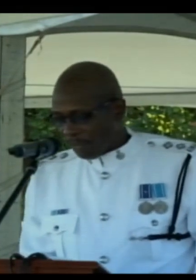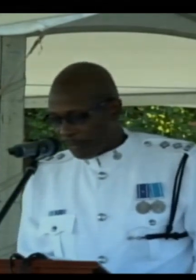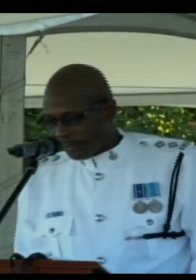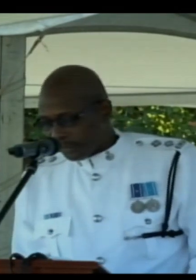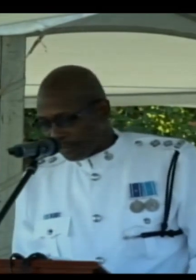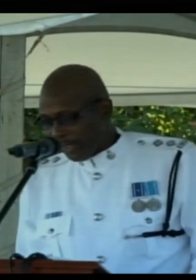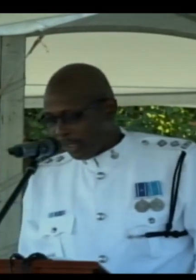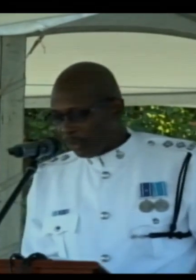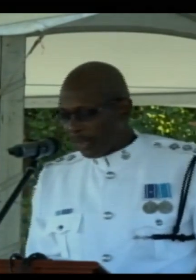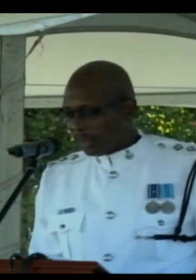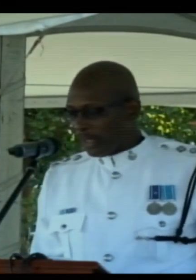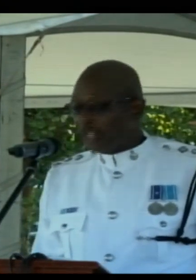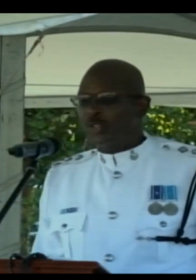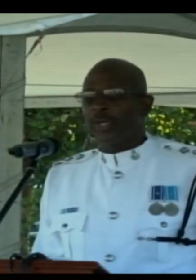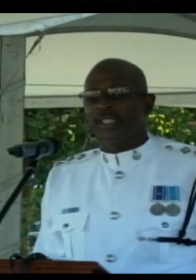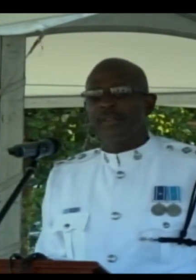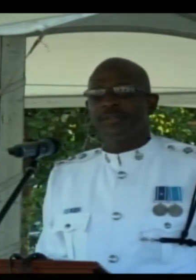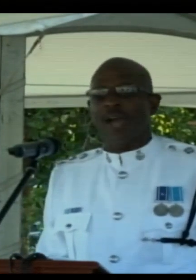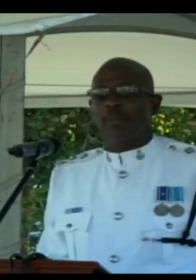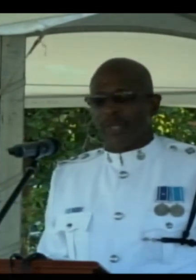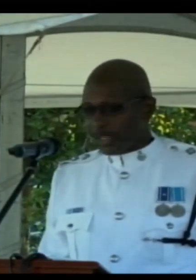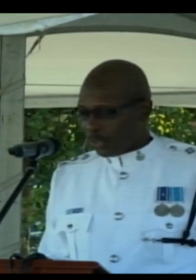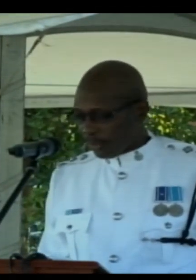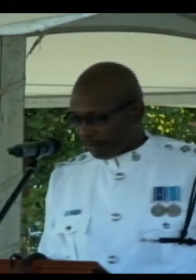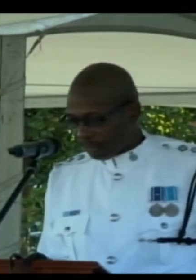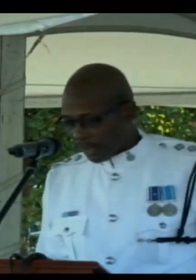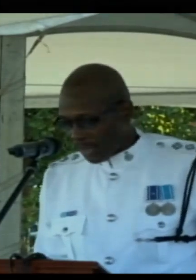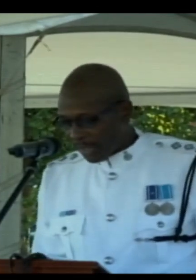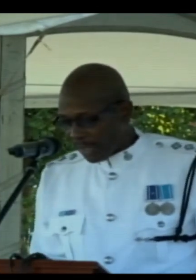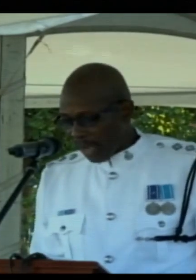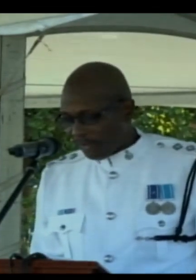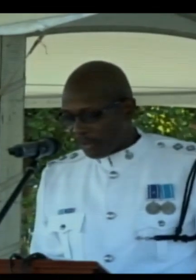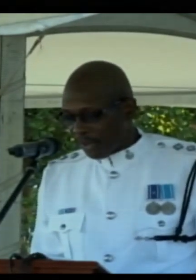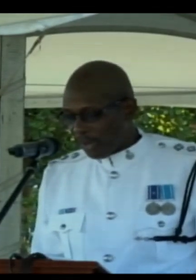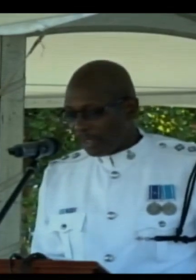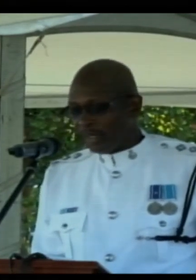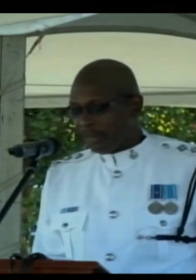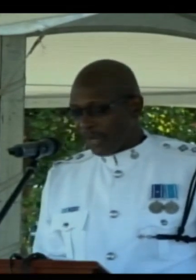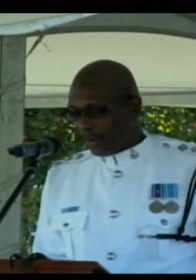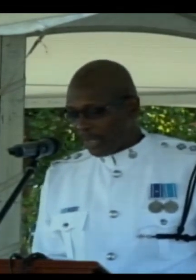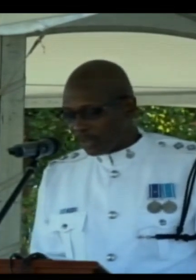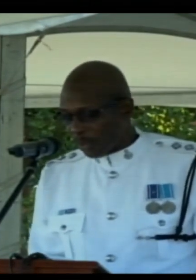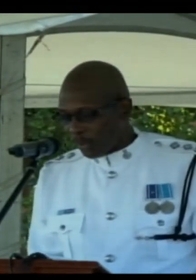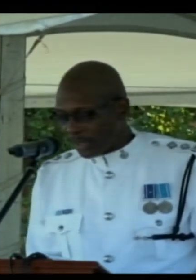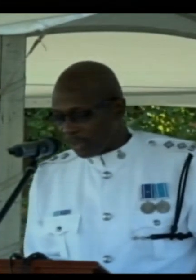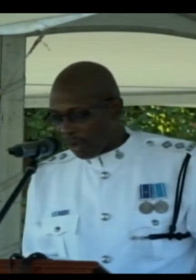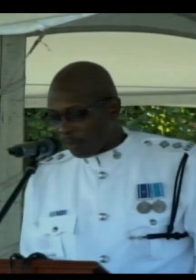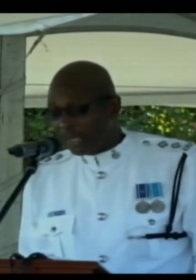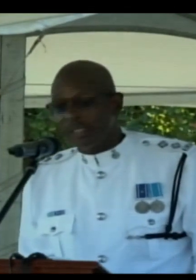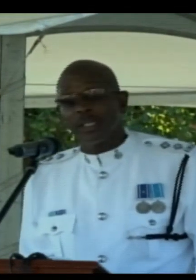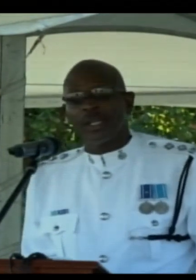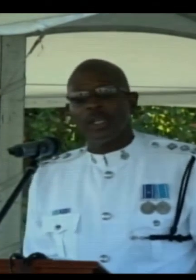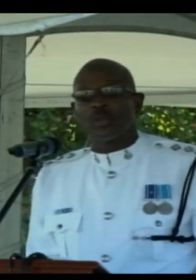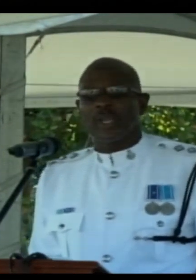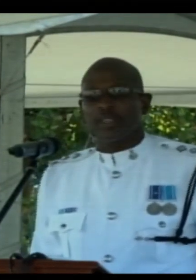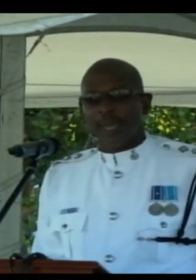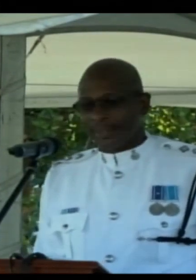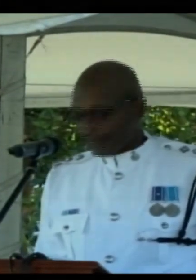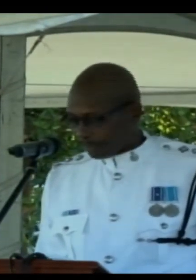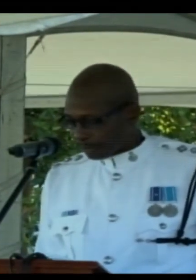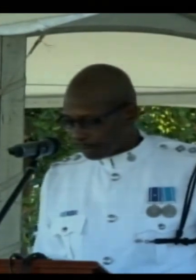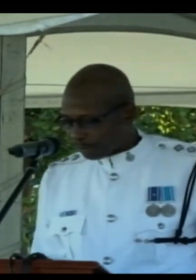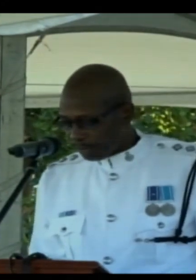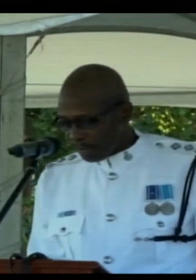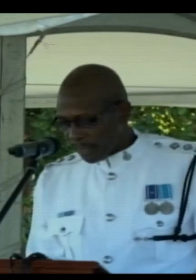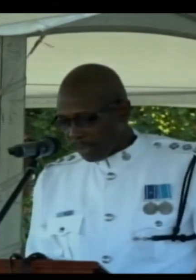They were filled with intuitive apprehension, having heard the varying stories of what to